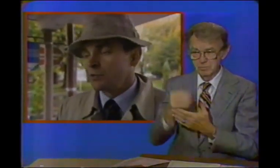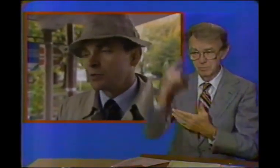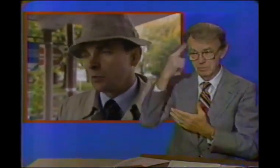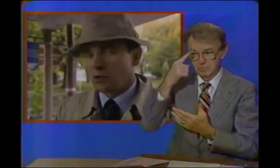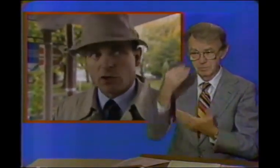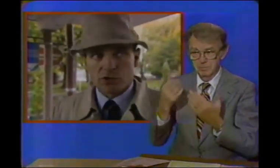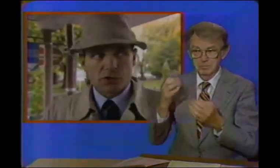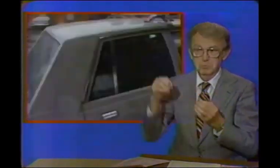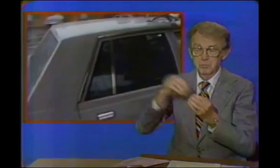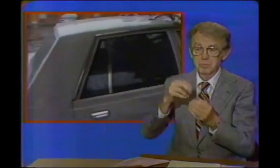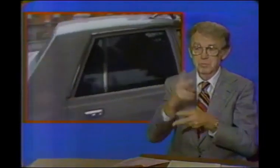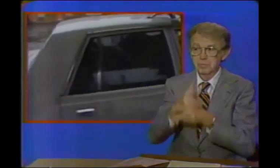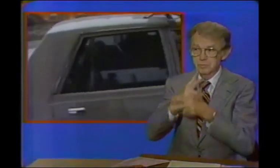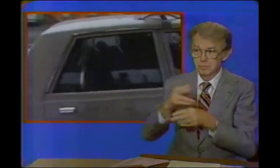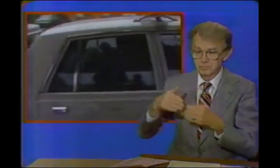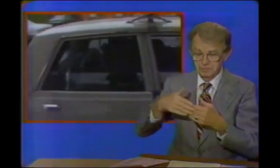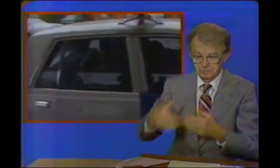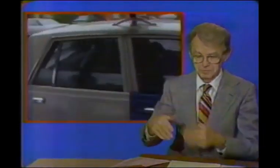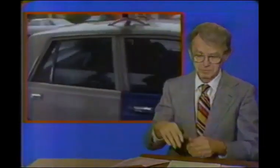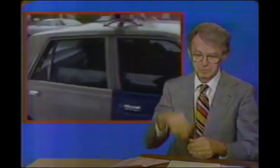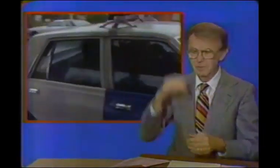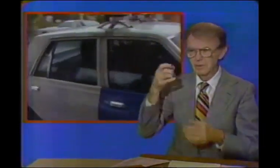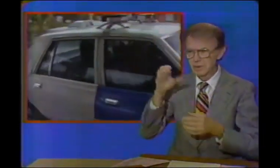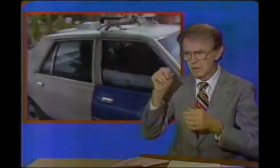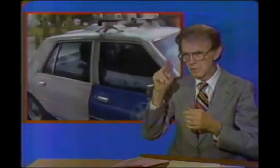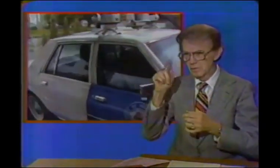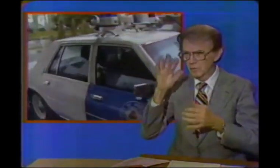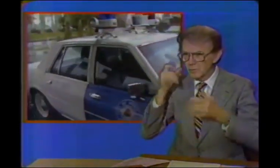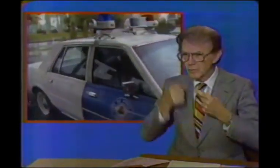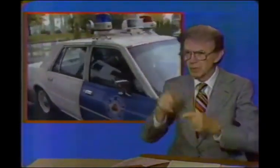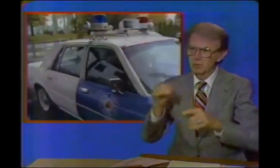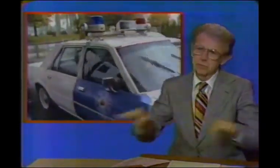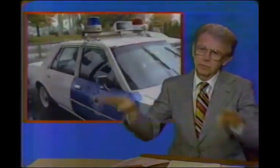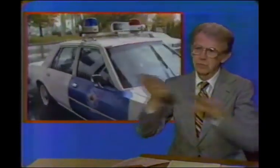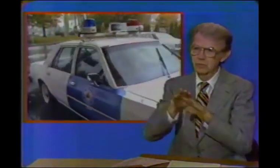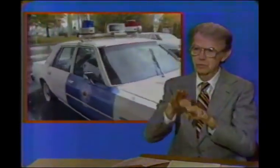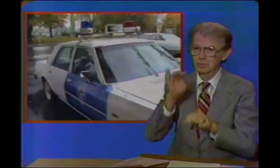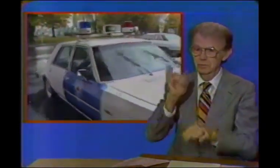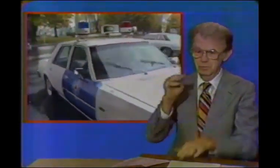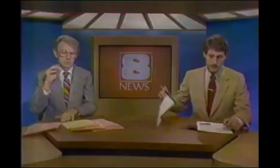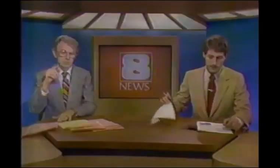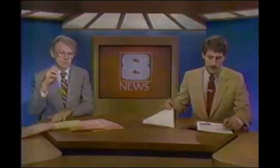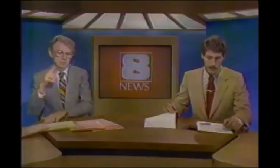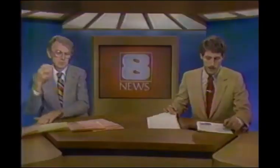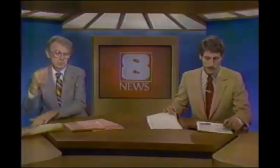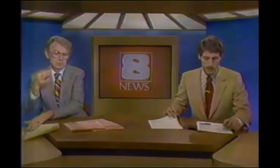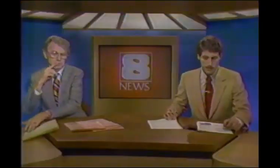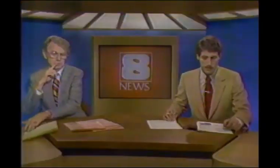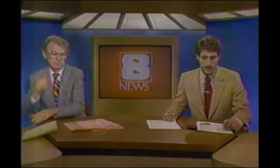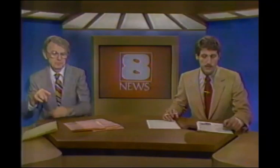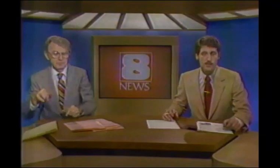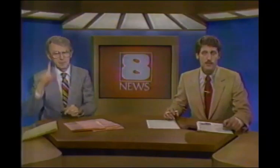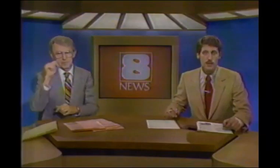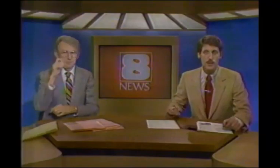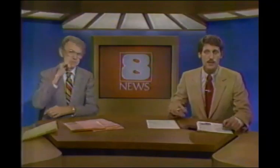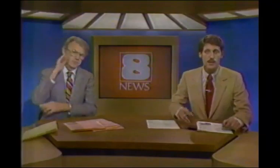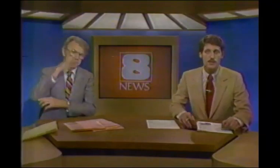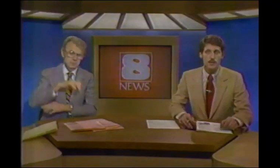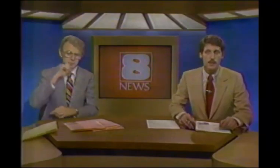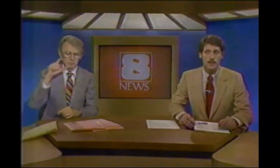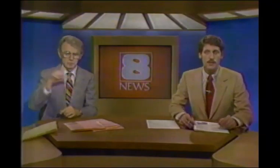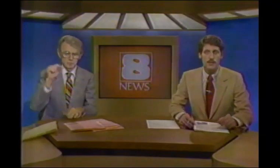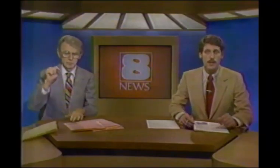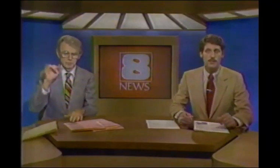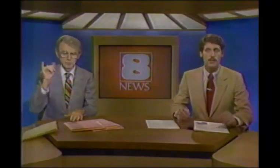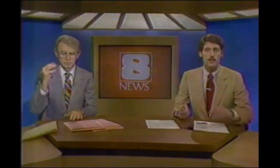activity much more cautious. Multnomah County will try to close the motel under a public nuisance statute. Portland police this morning are looking